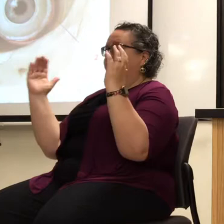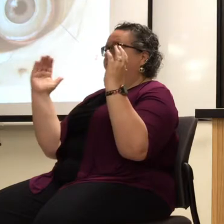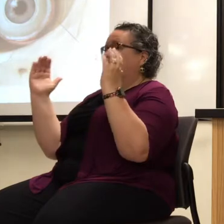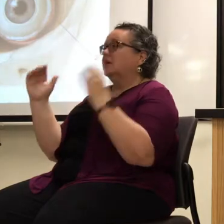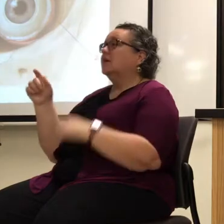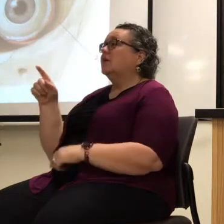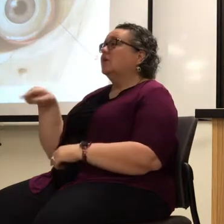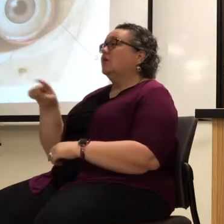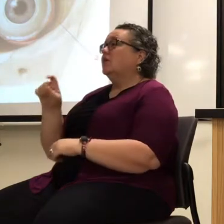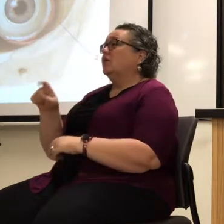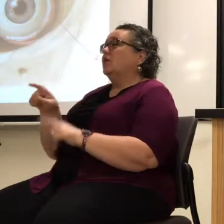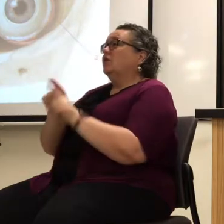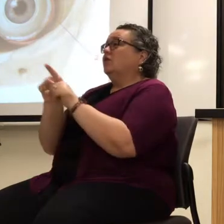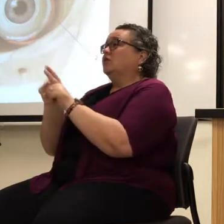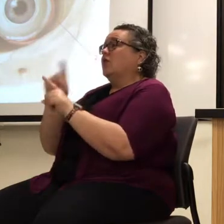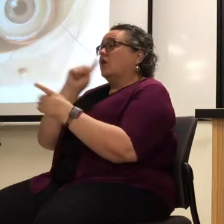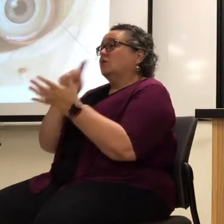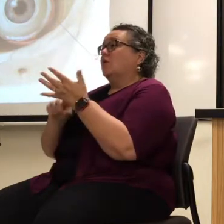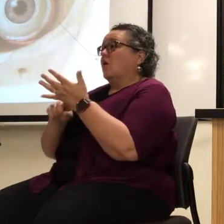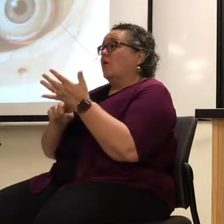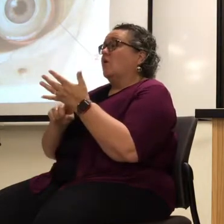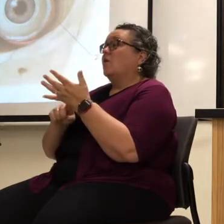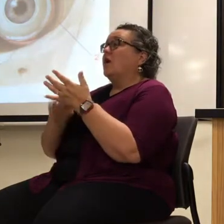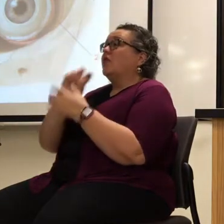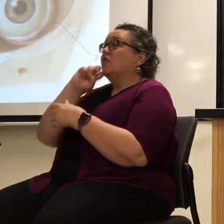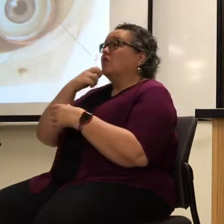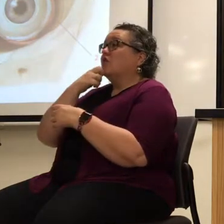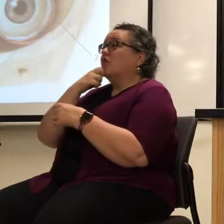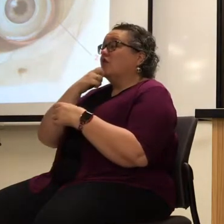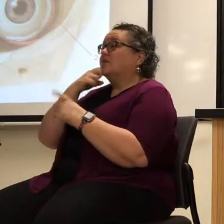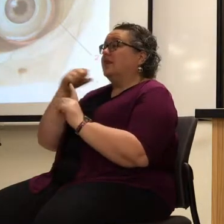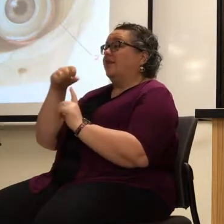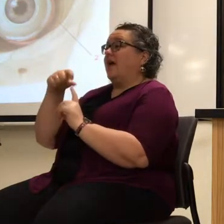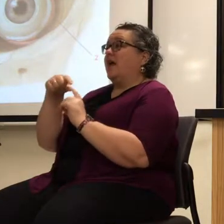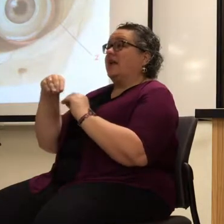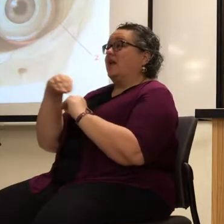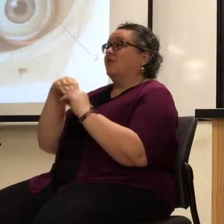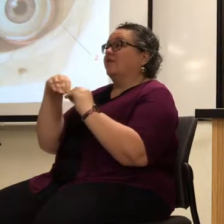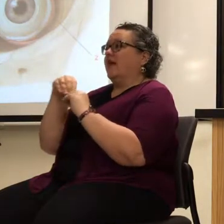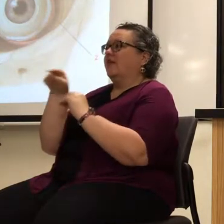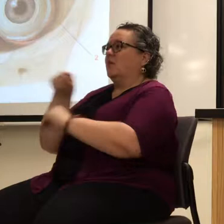So you should also know the nerves that innervate these muscles.